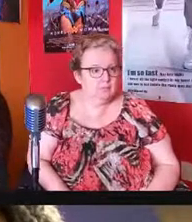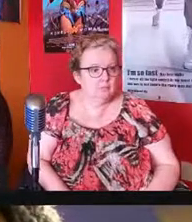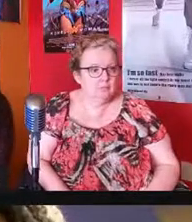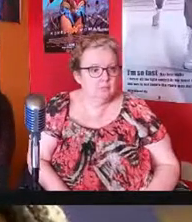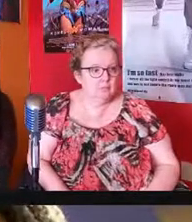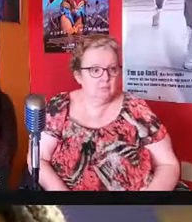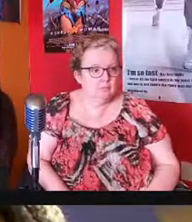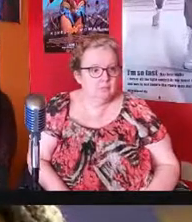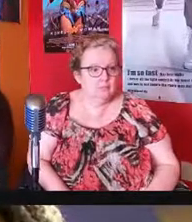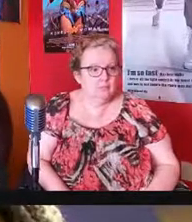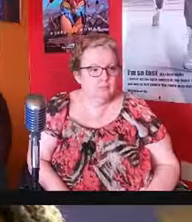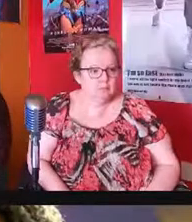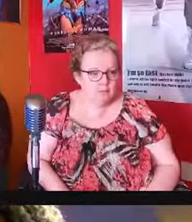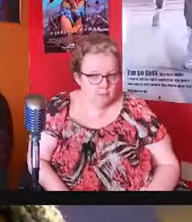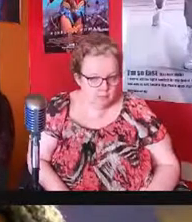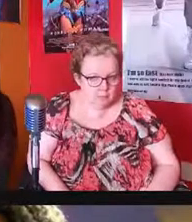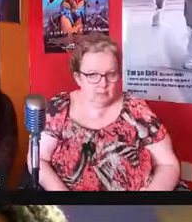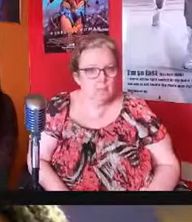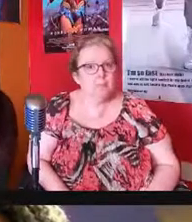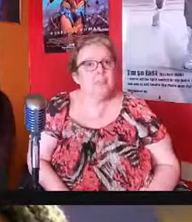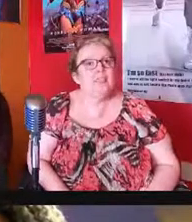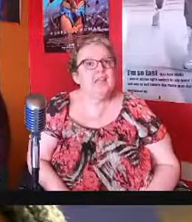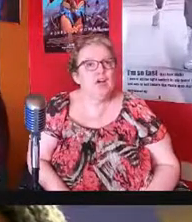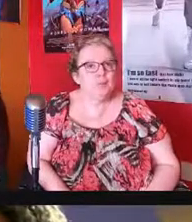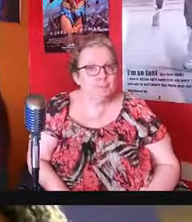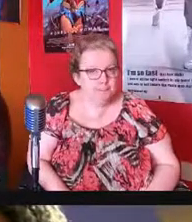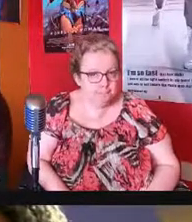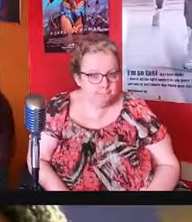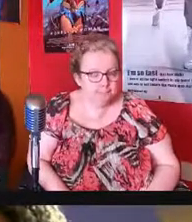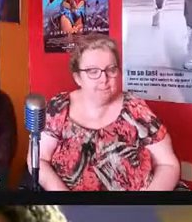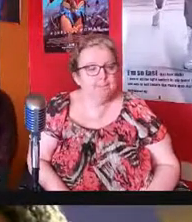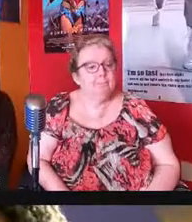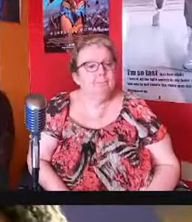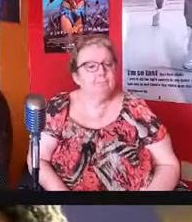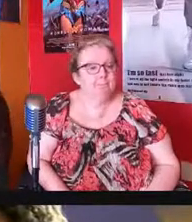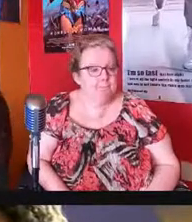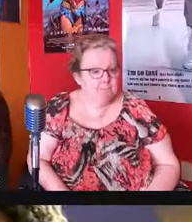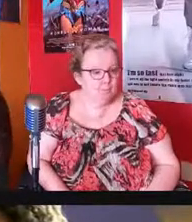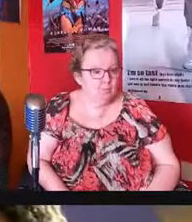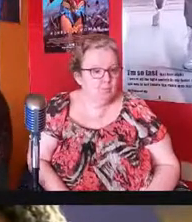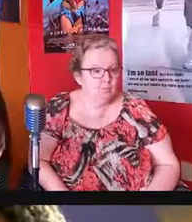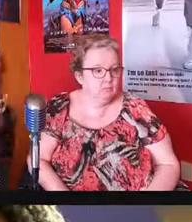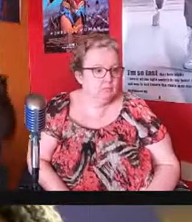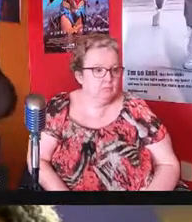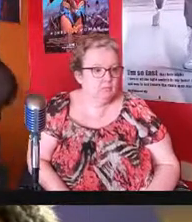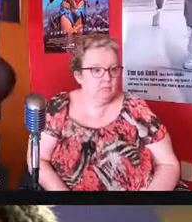there, and the struggle is still there, and it's like